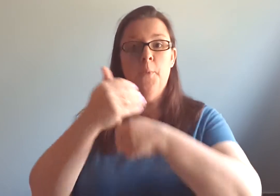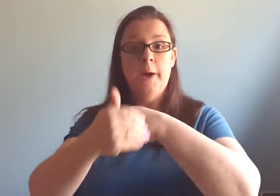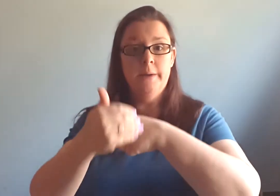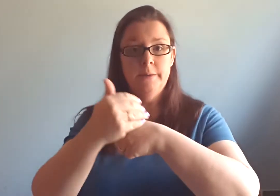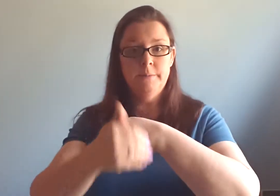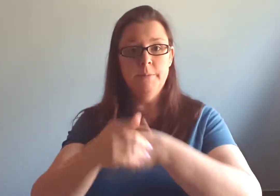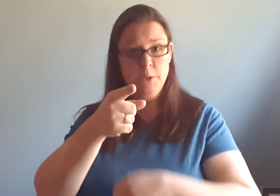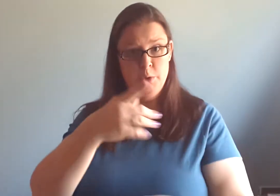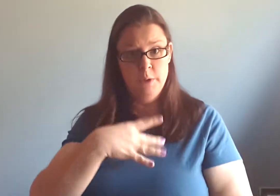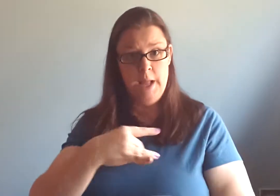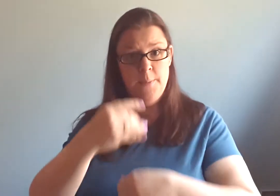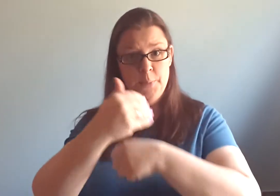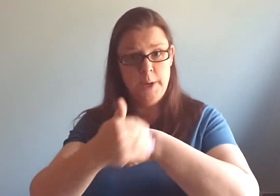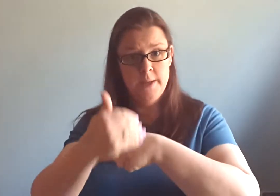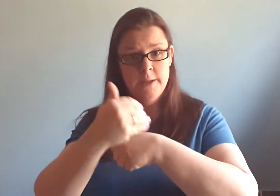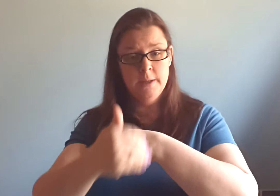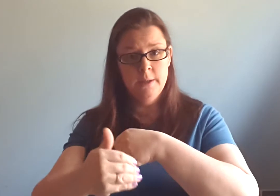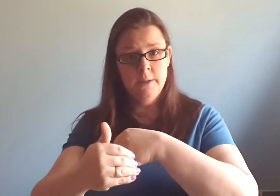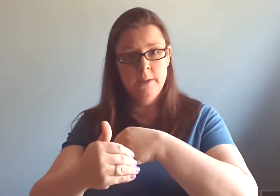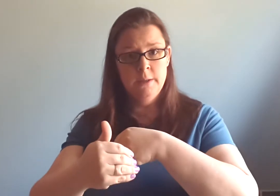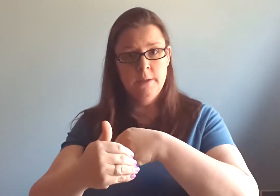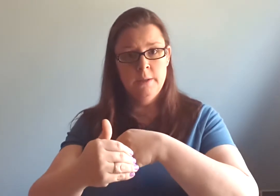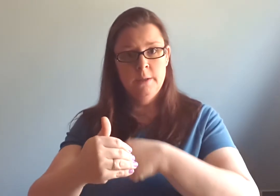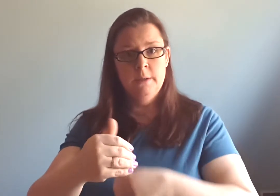bread? Do you like bread?